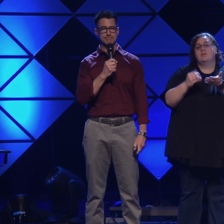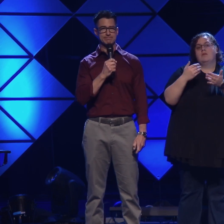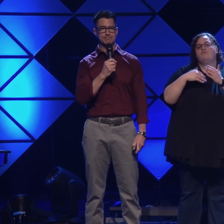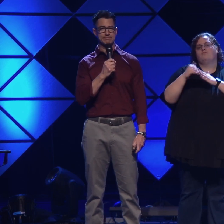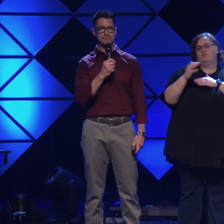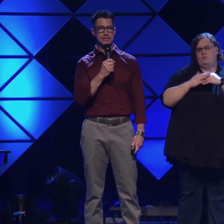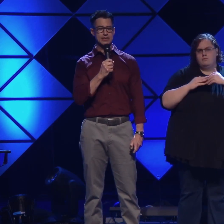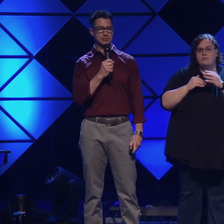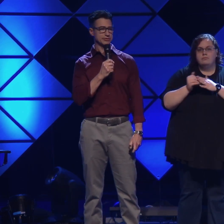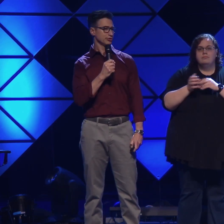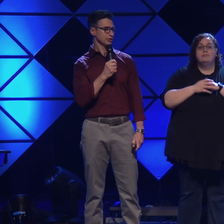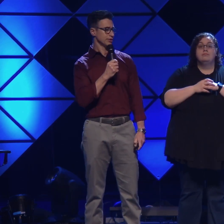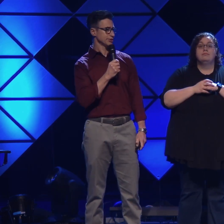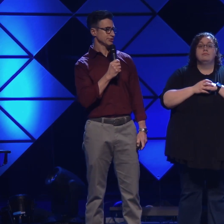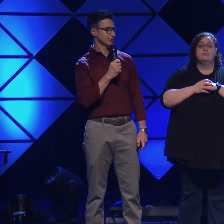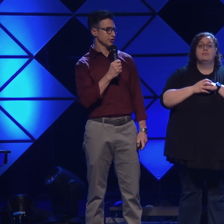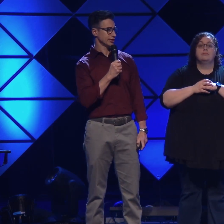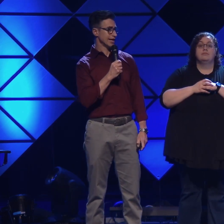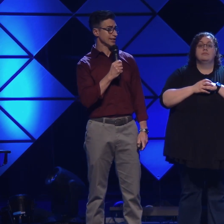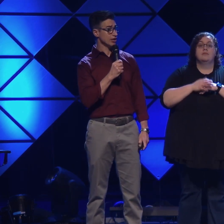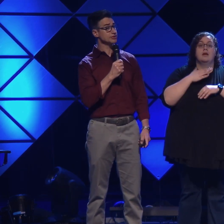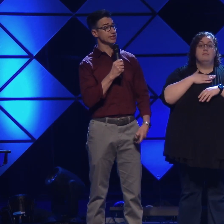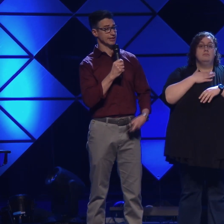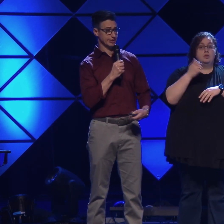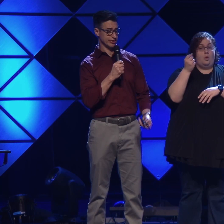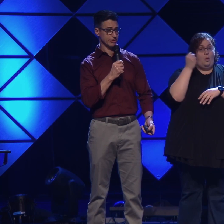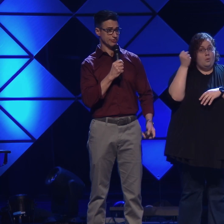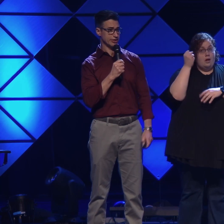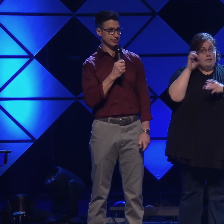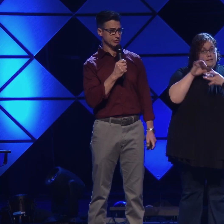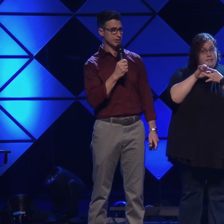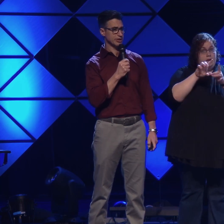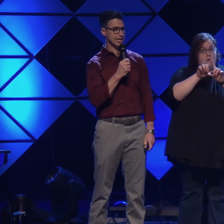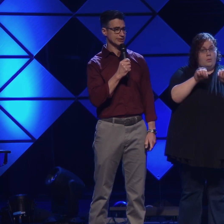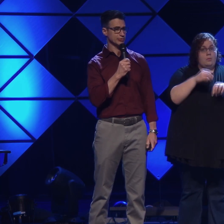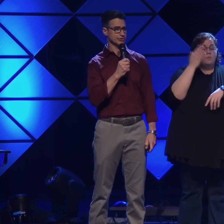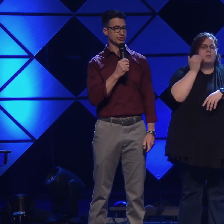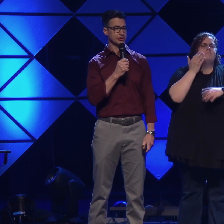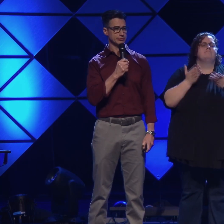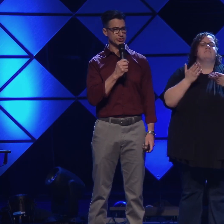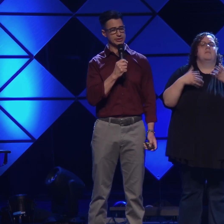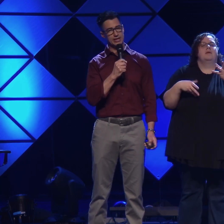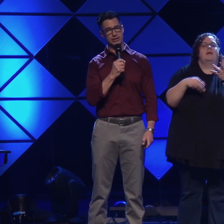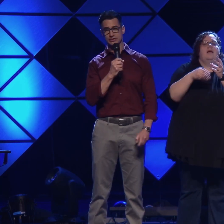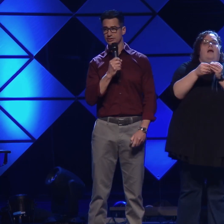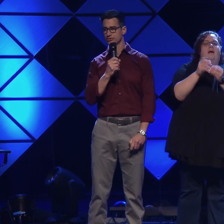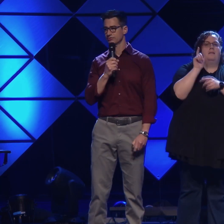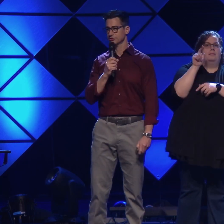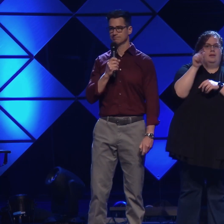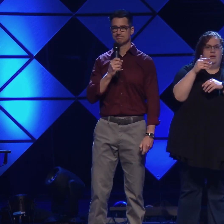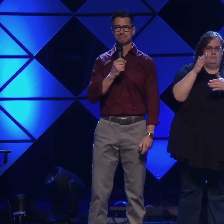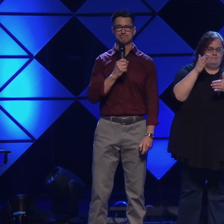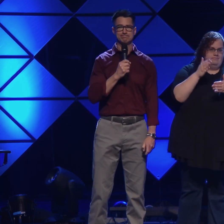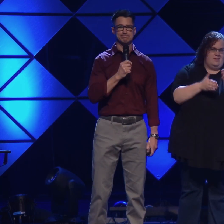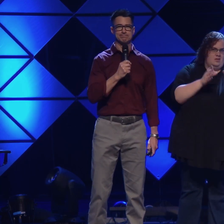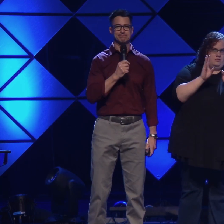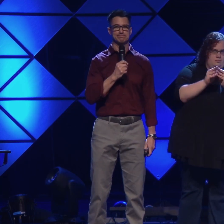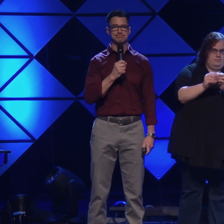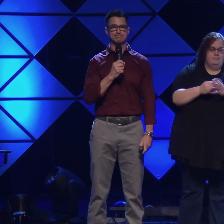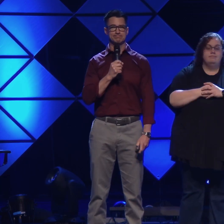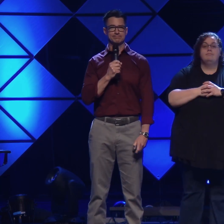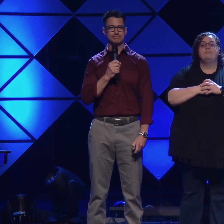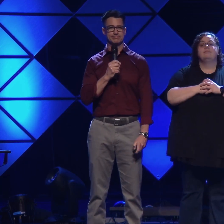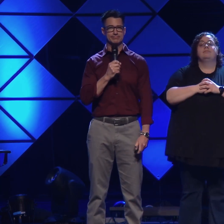sharing. But please do go ahead and hang on to that Connect card for now because you might want to add some more to it between now and the end of the service.